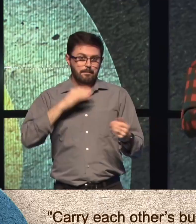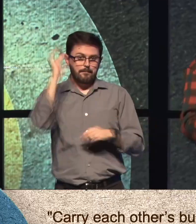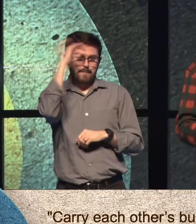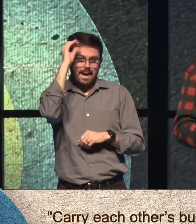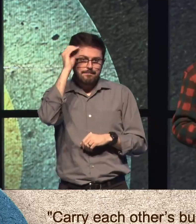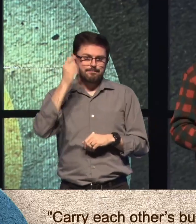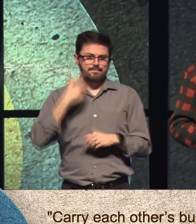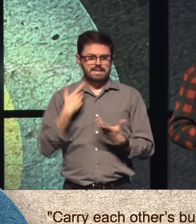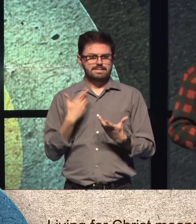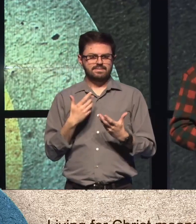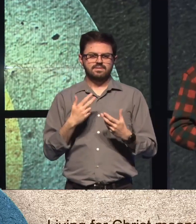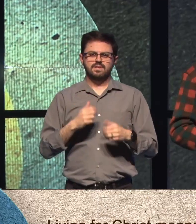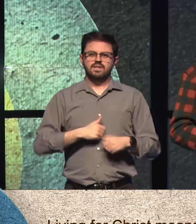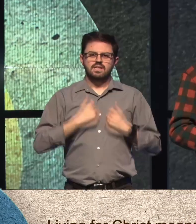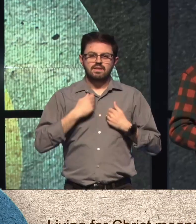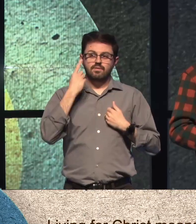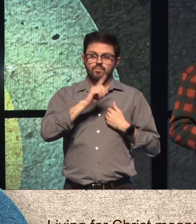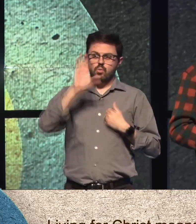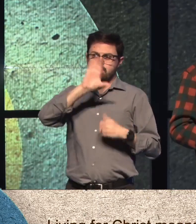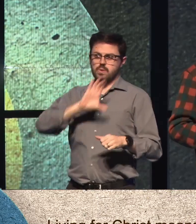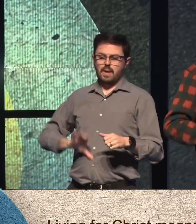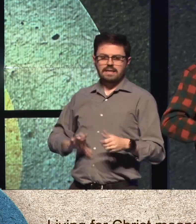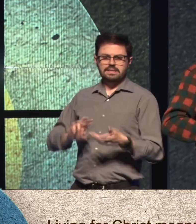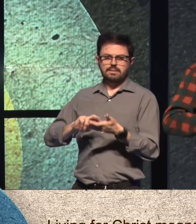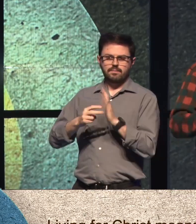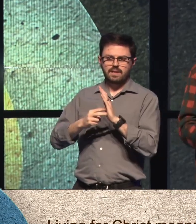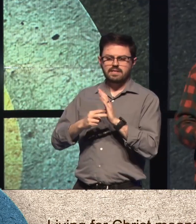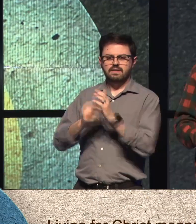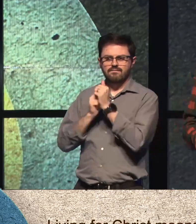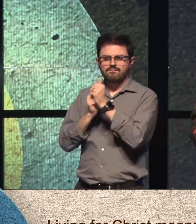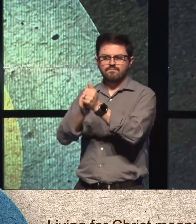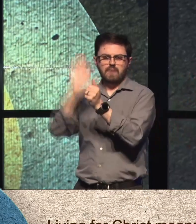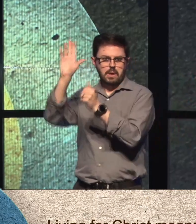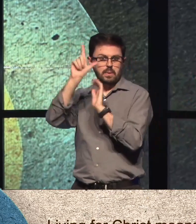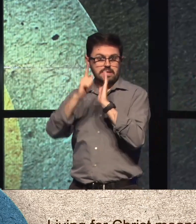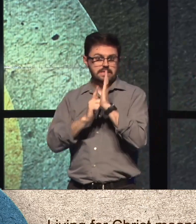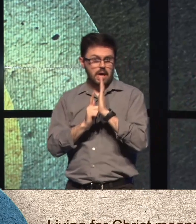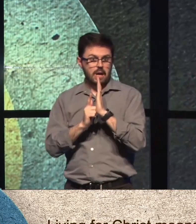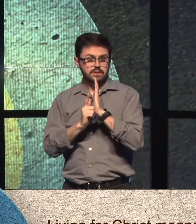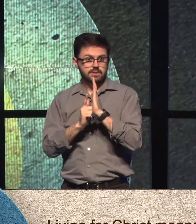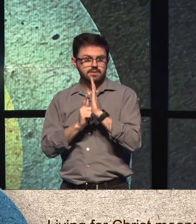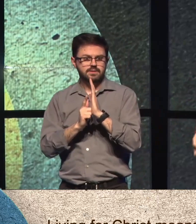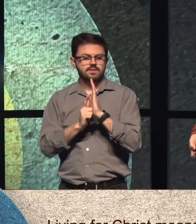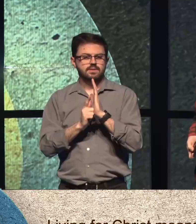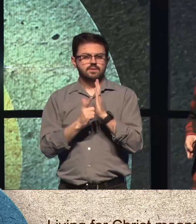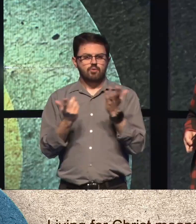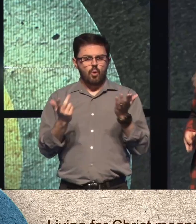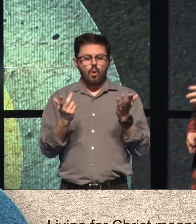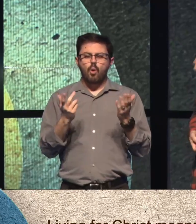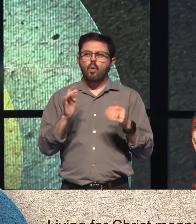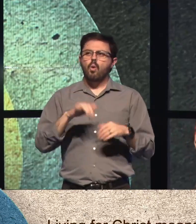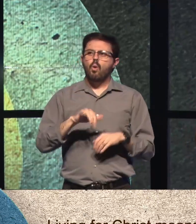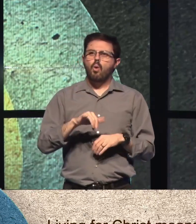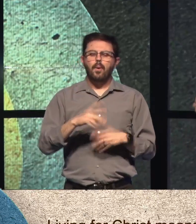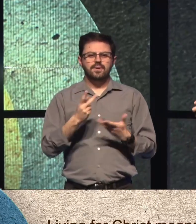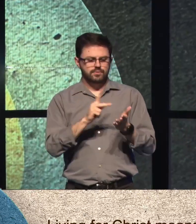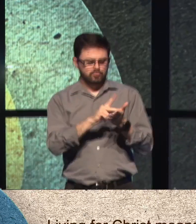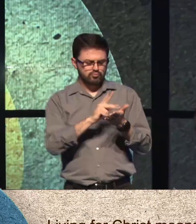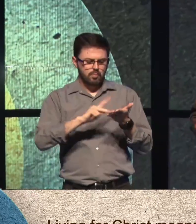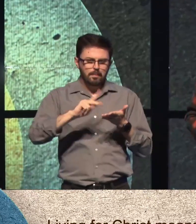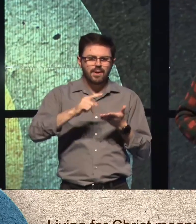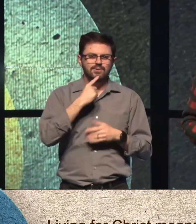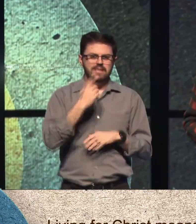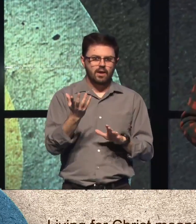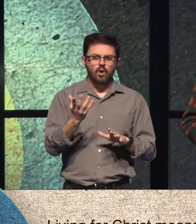the law of Christ. Right? If we want to live for Christ, then we go, oh, well, Paul's telling us that there is some law that